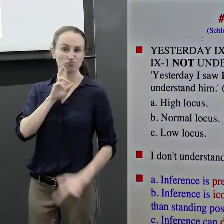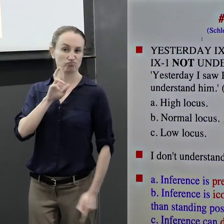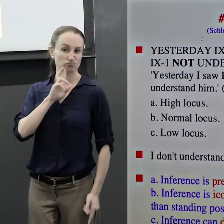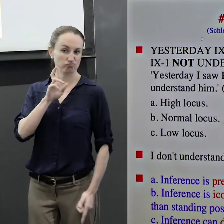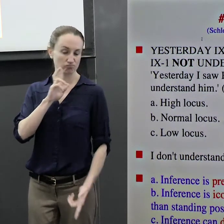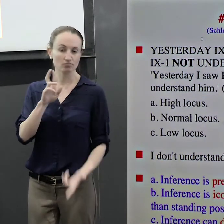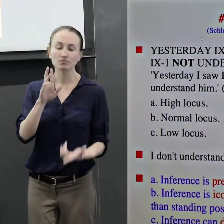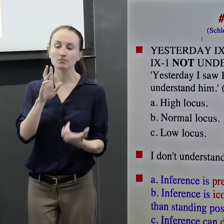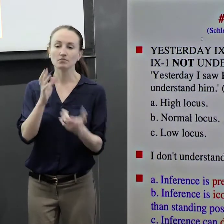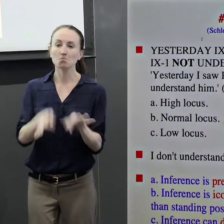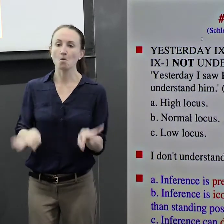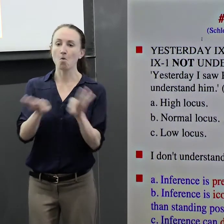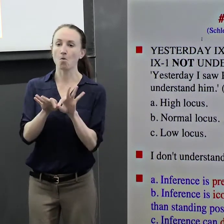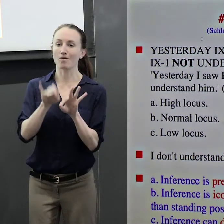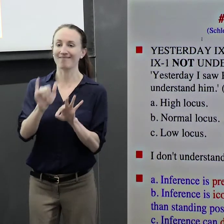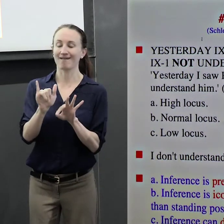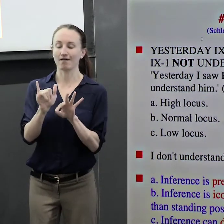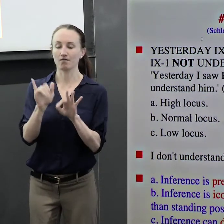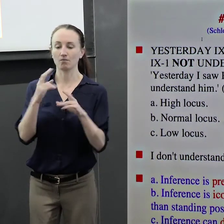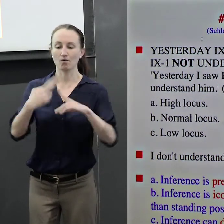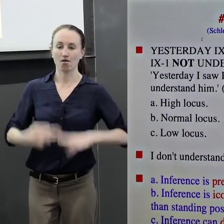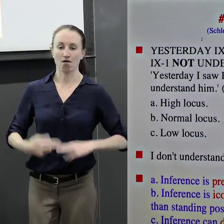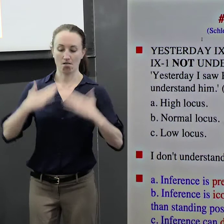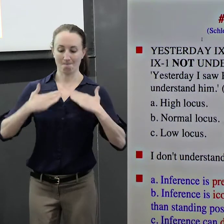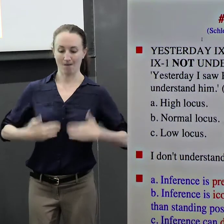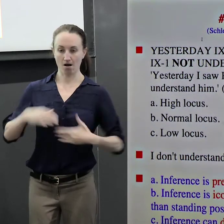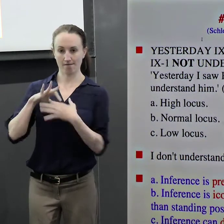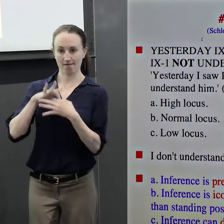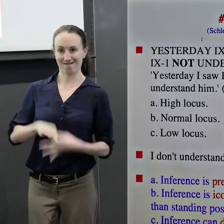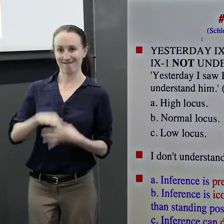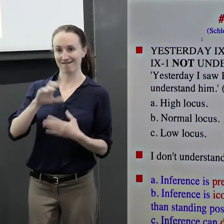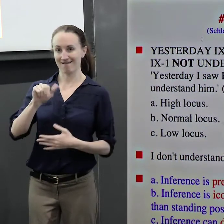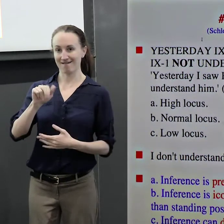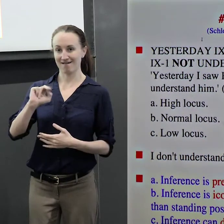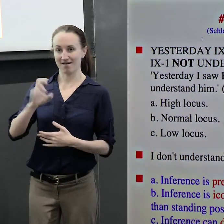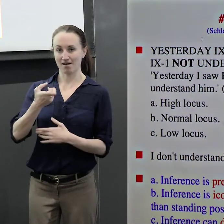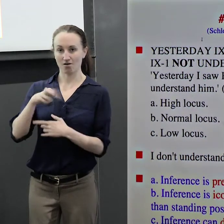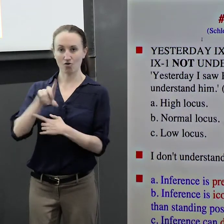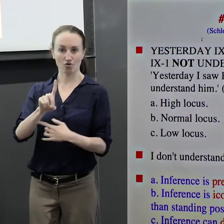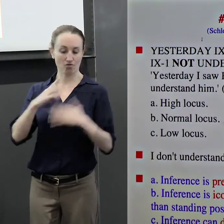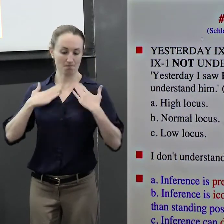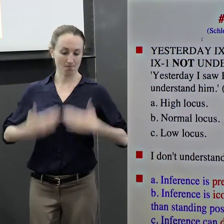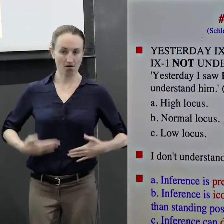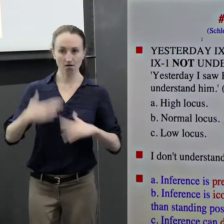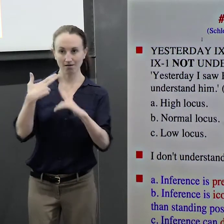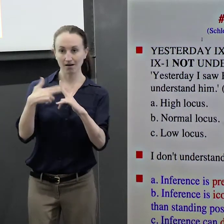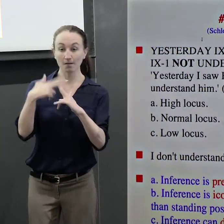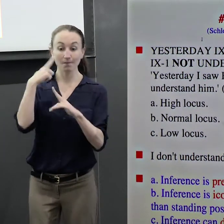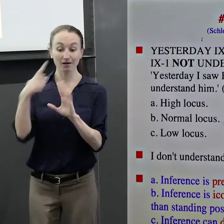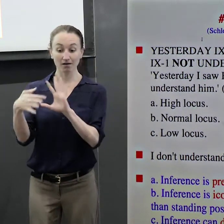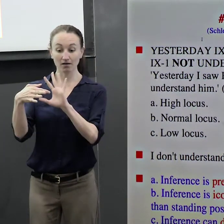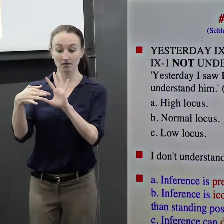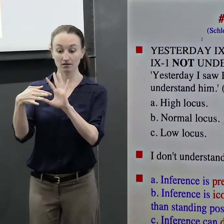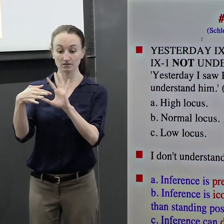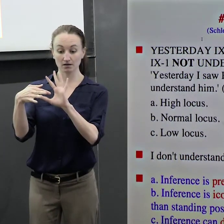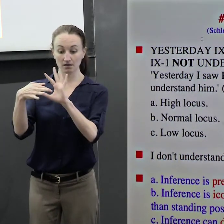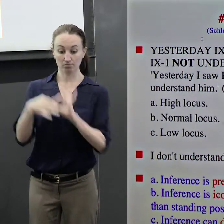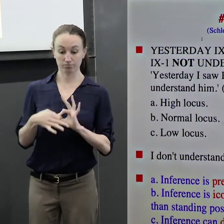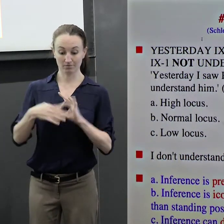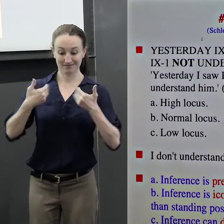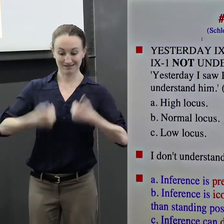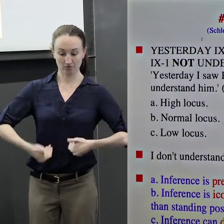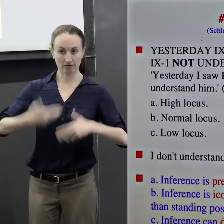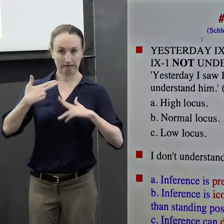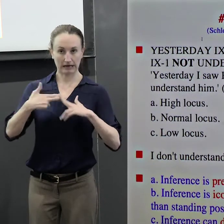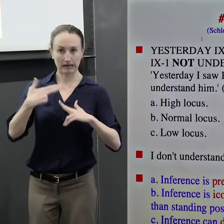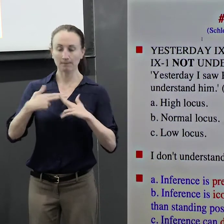is that this is a body anchored proper name, which, because it is anchored to the body, does not itself introduce